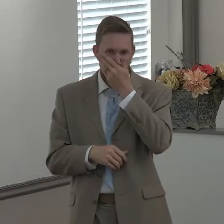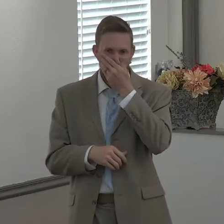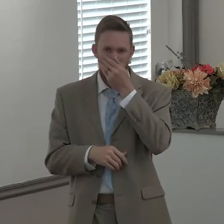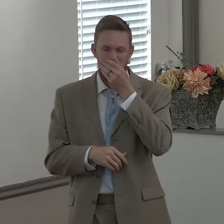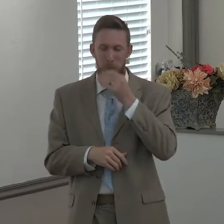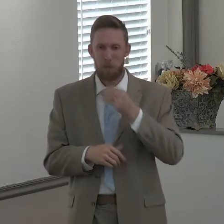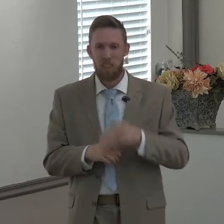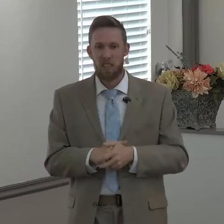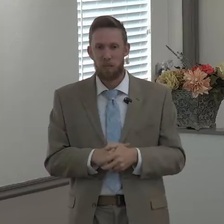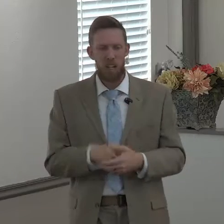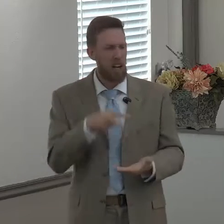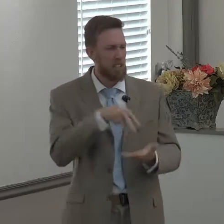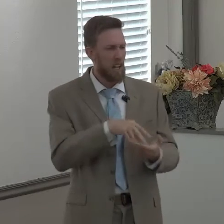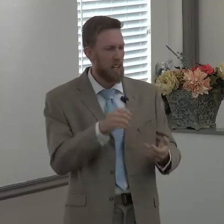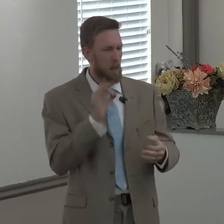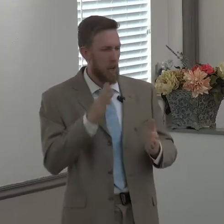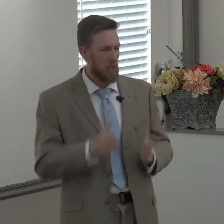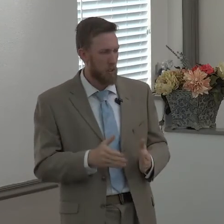I mean,